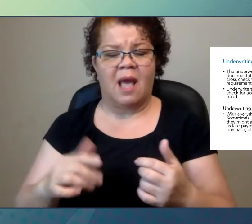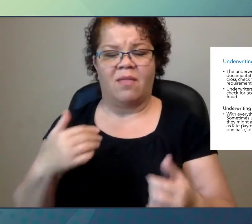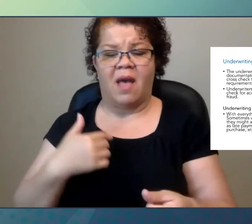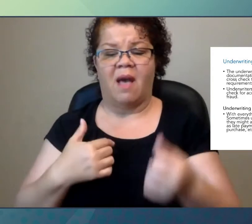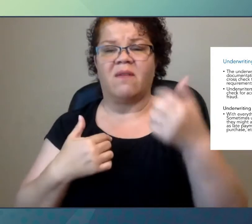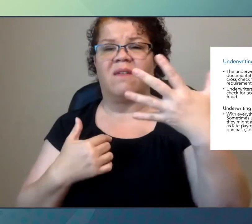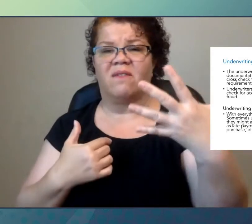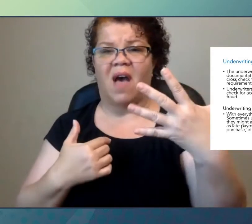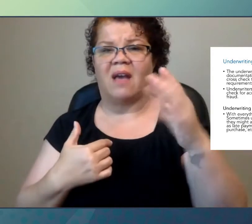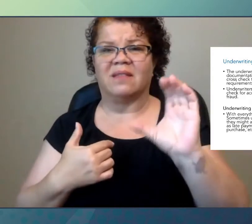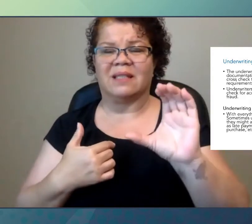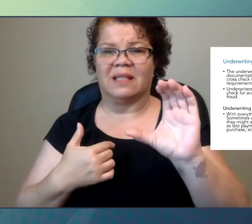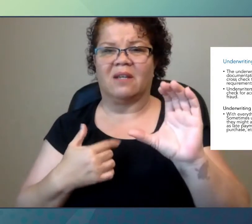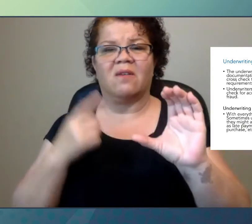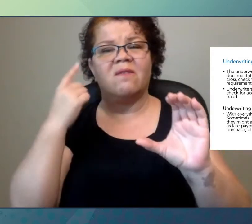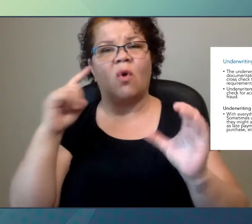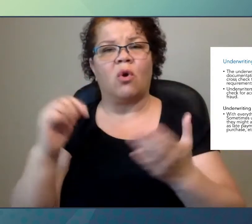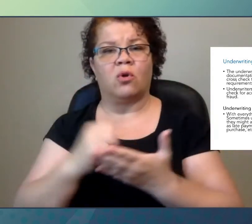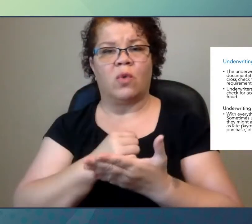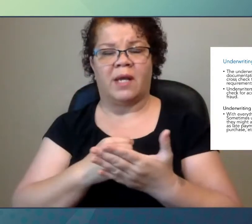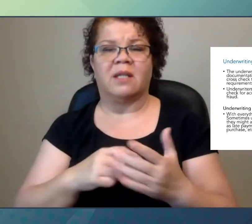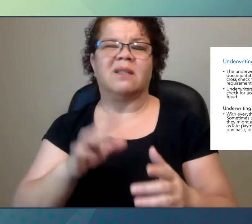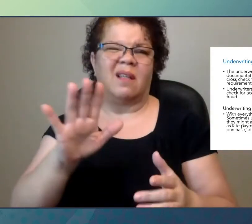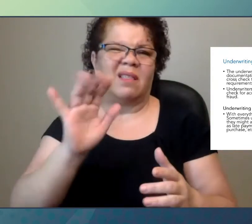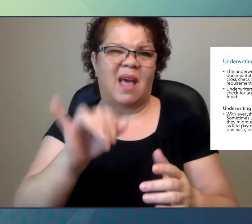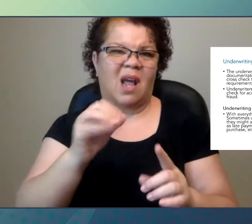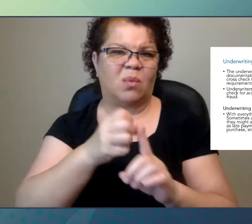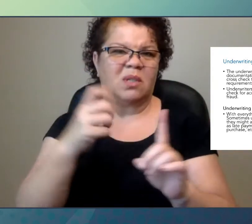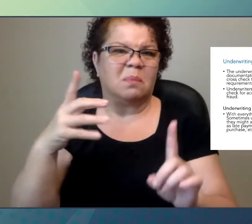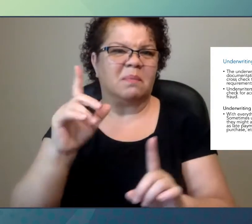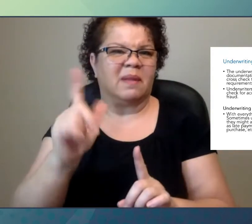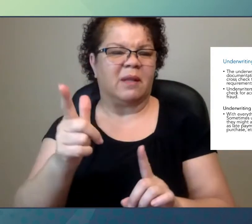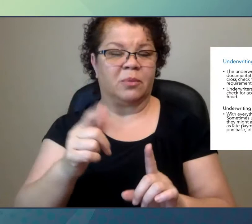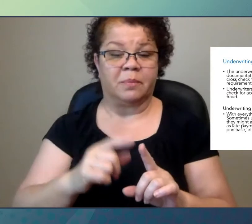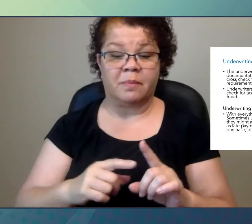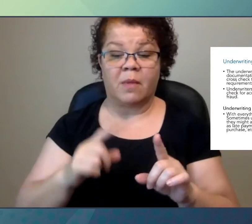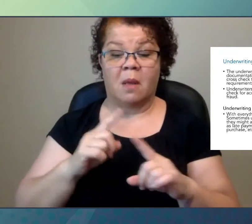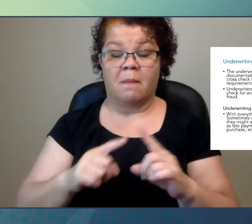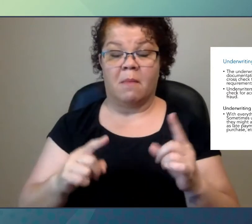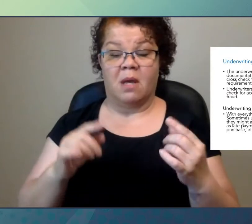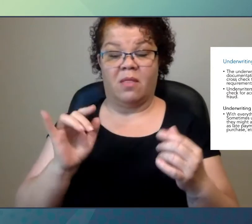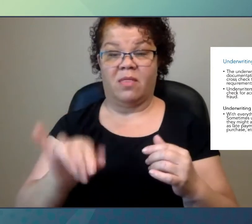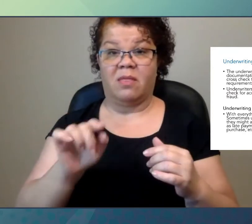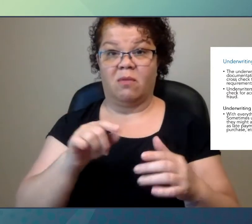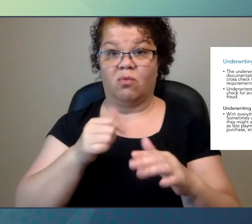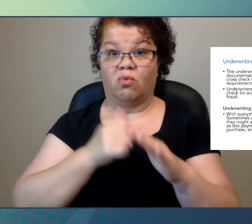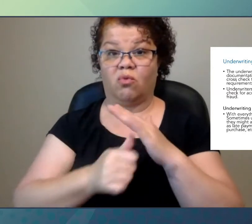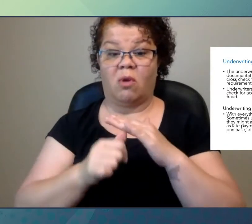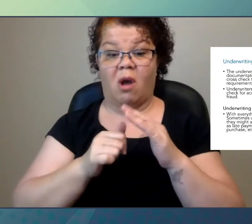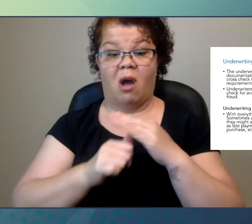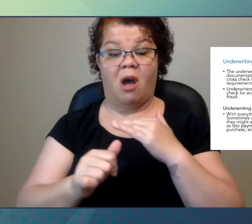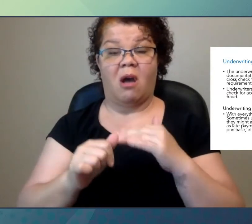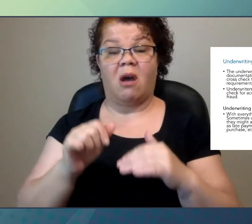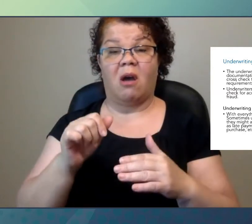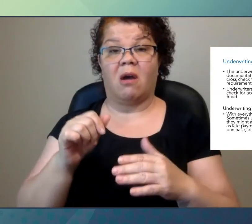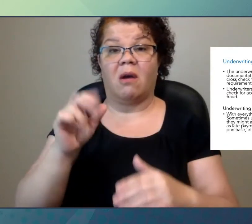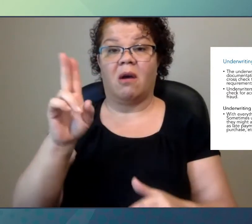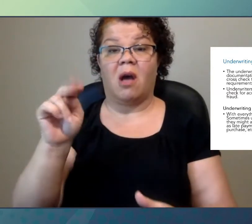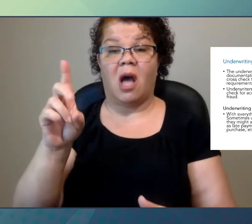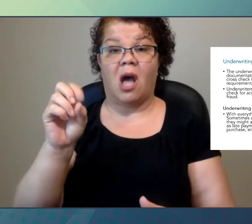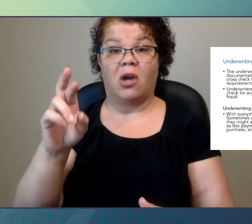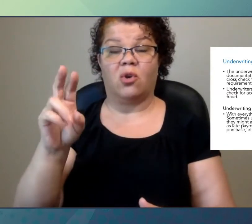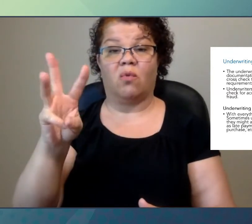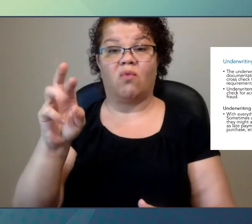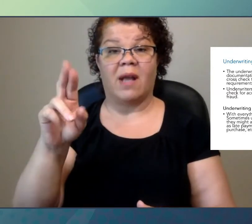going to talk about them a little bit later. But in this phase, the underwriting phase, again, the underwriters are using a magnifying